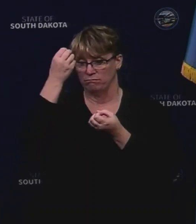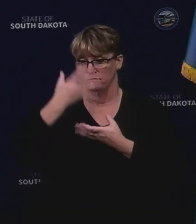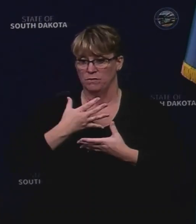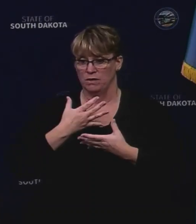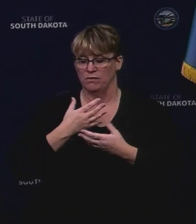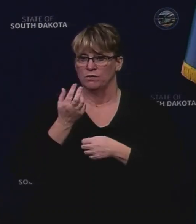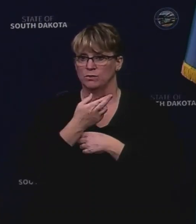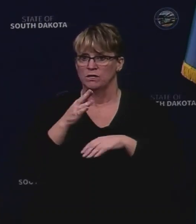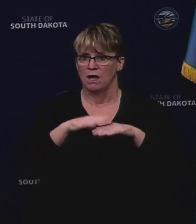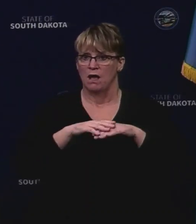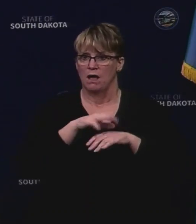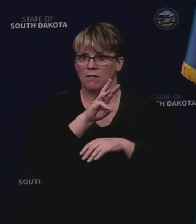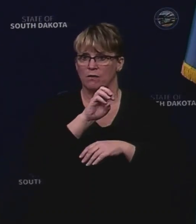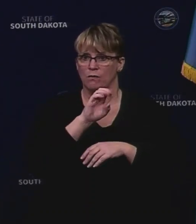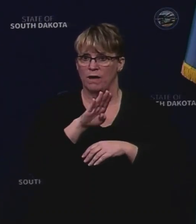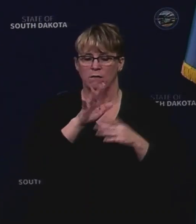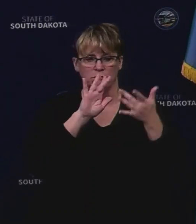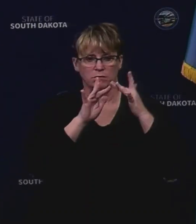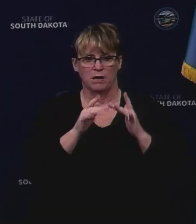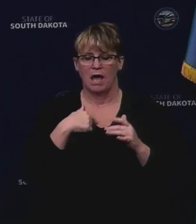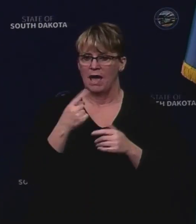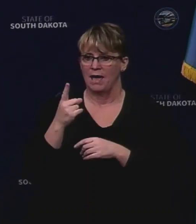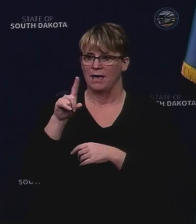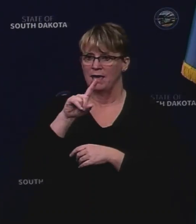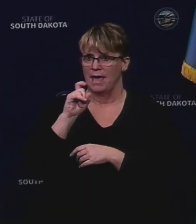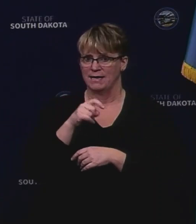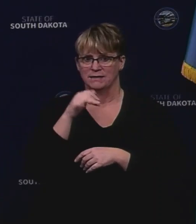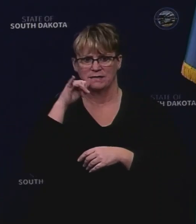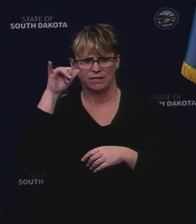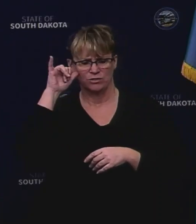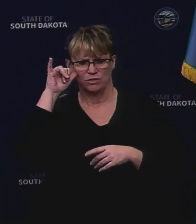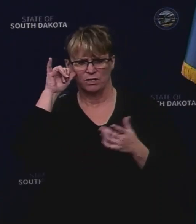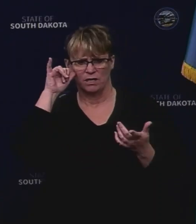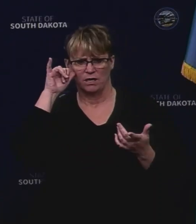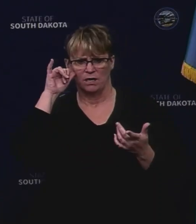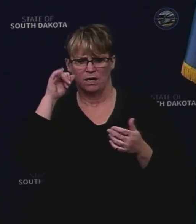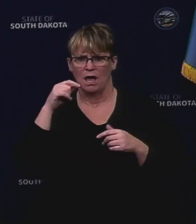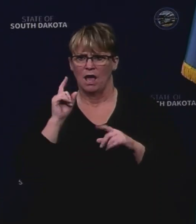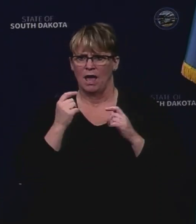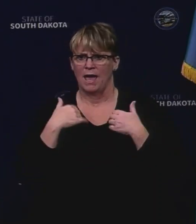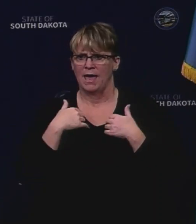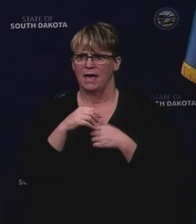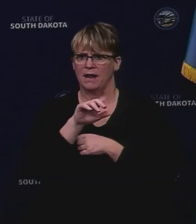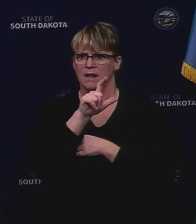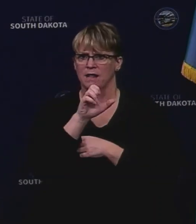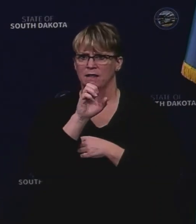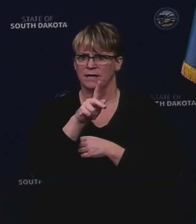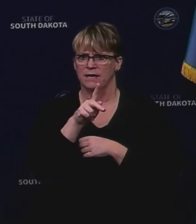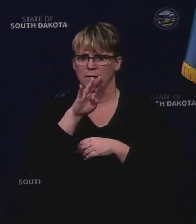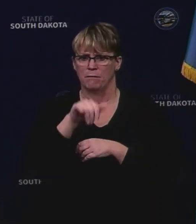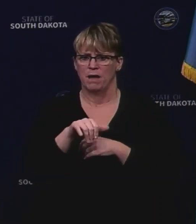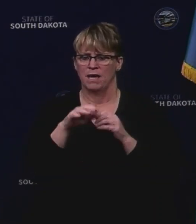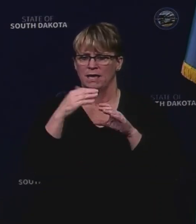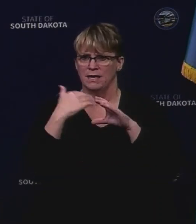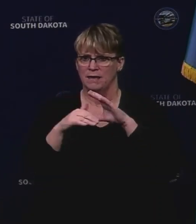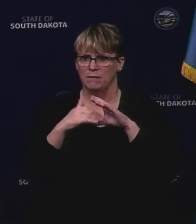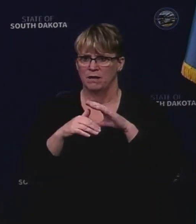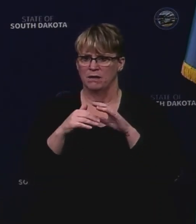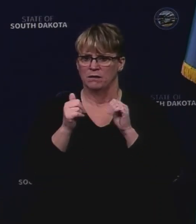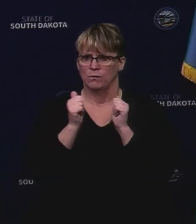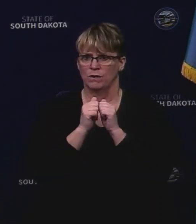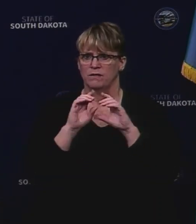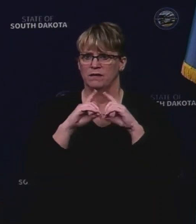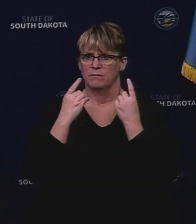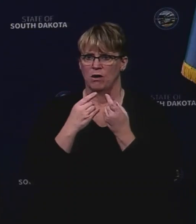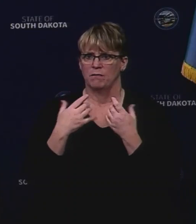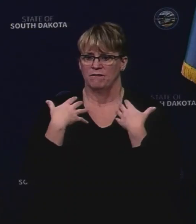on the website. I asked yesterday, and I was sent two links by email from the Department of Health,